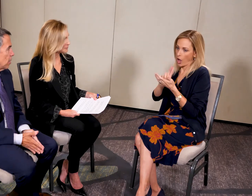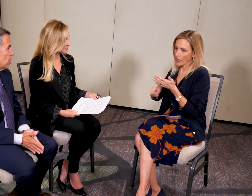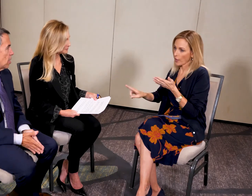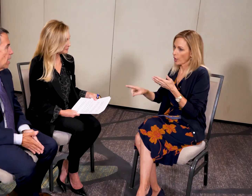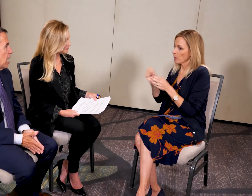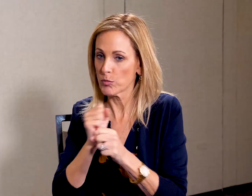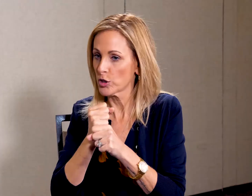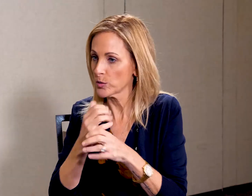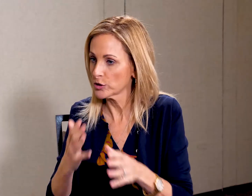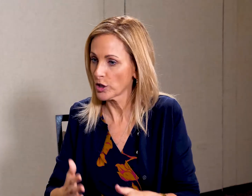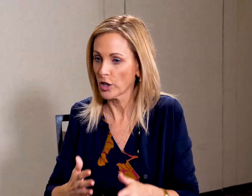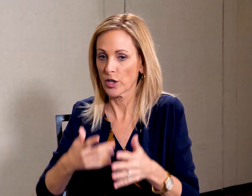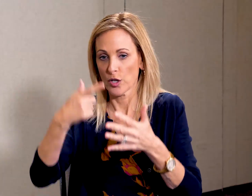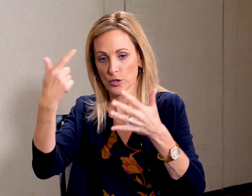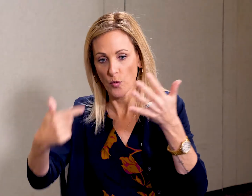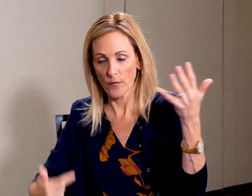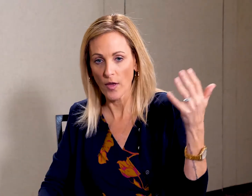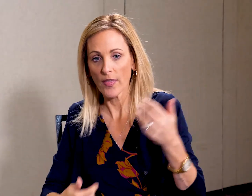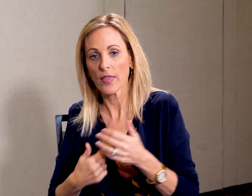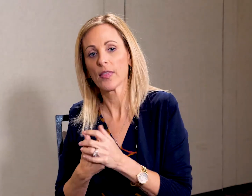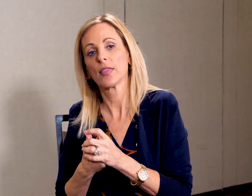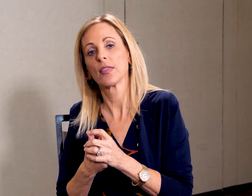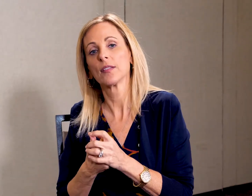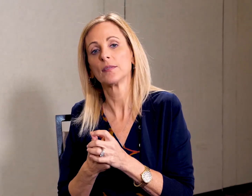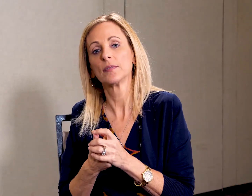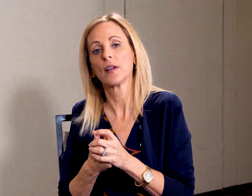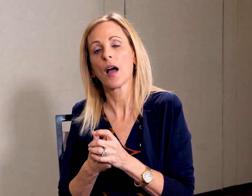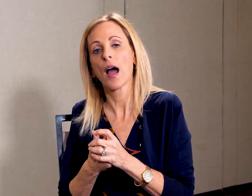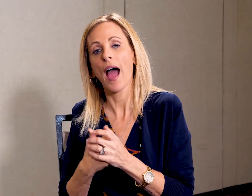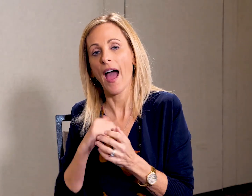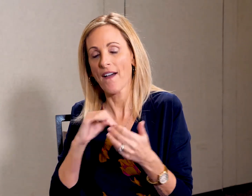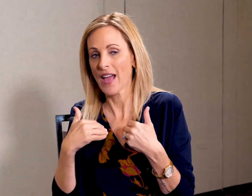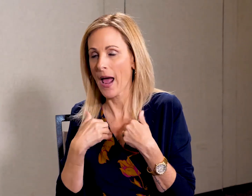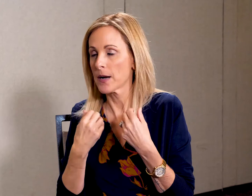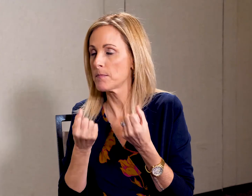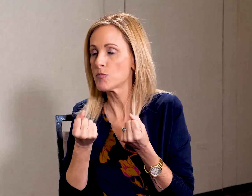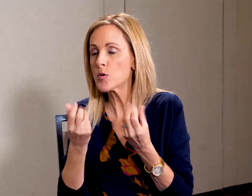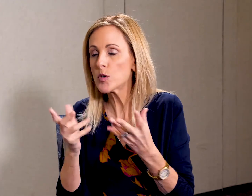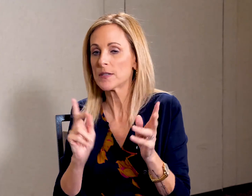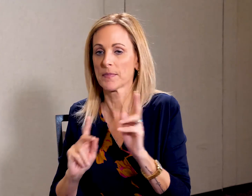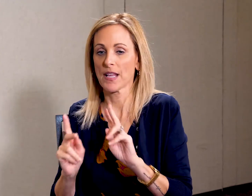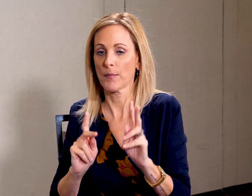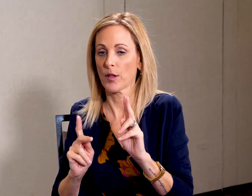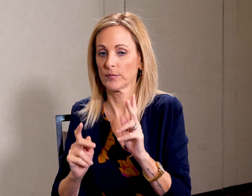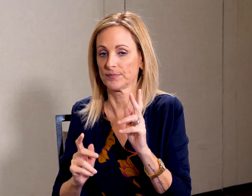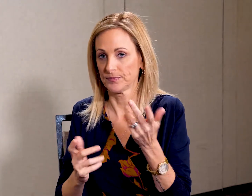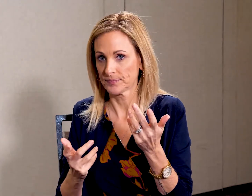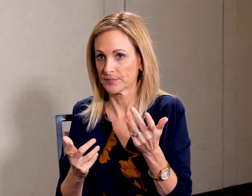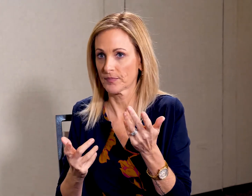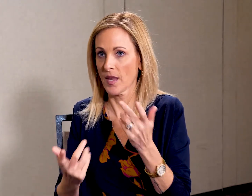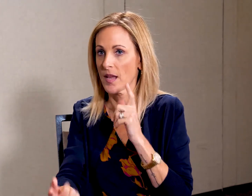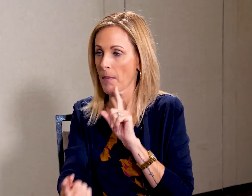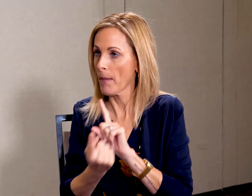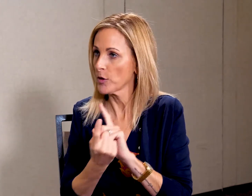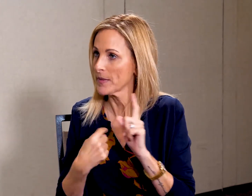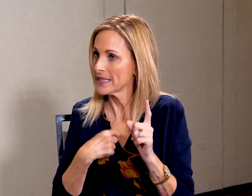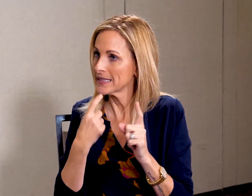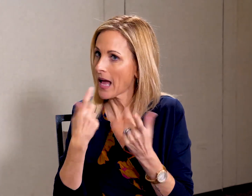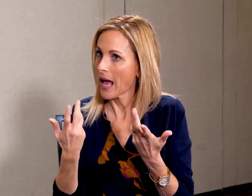activist, as an author, as a producer, and all the hats that I've worn, I've had so many people come up to me